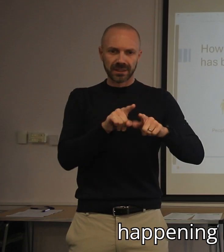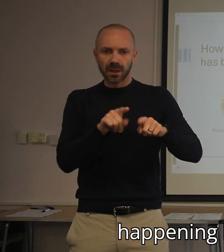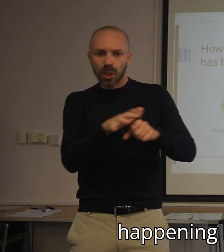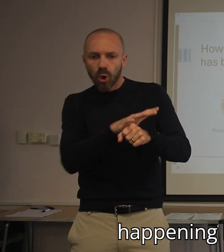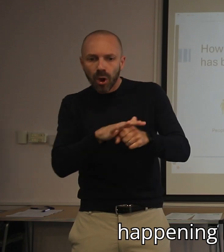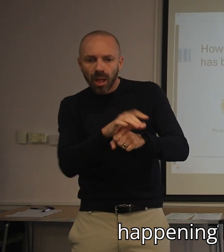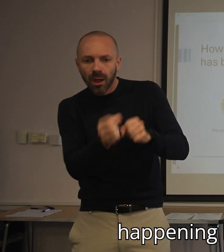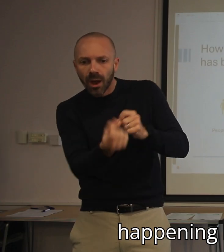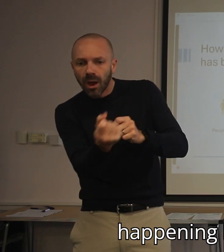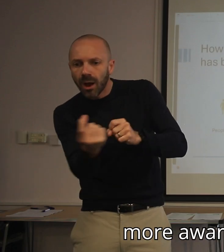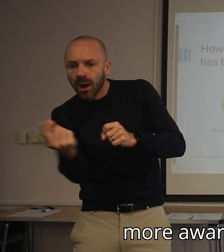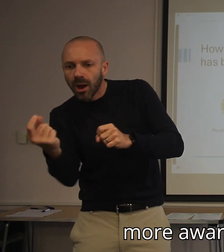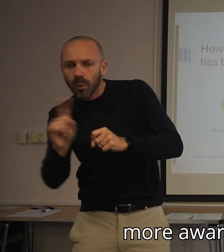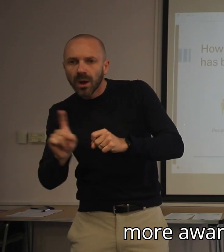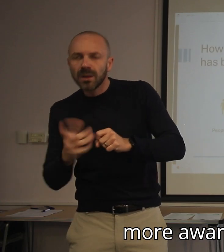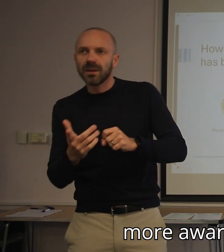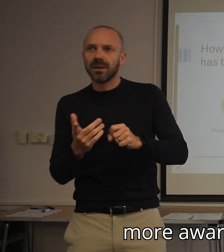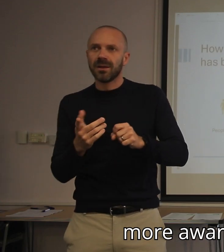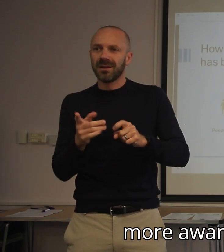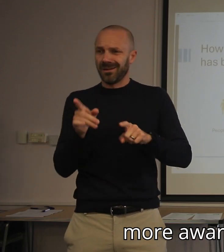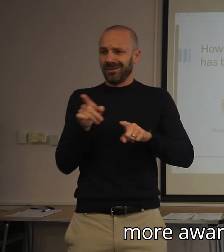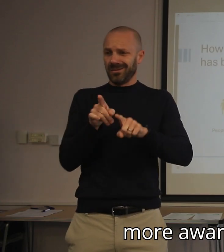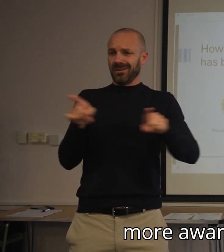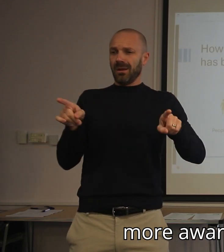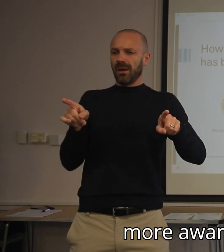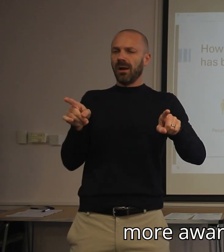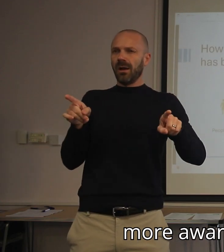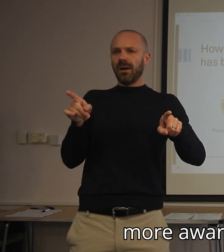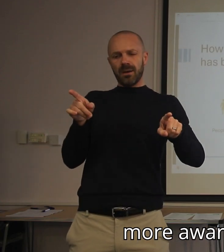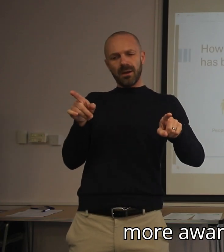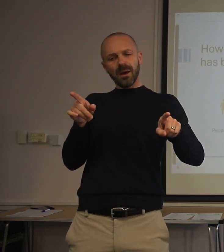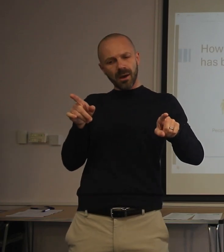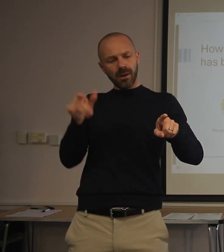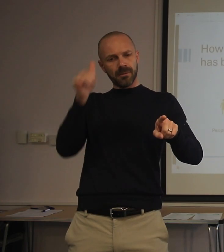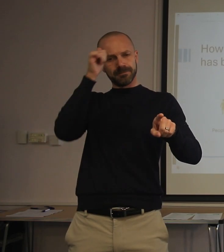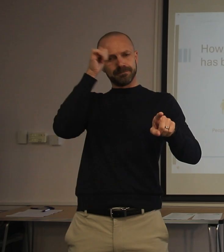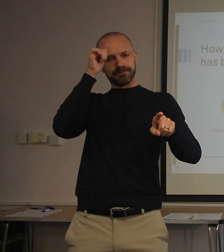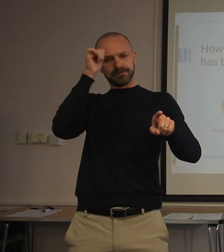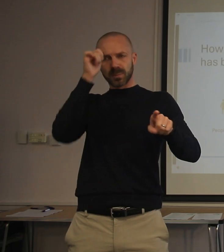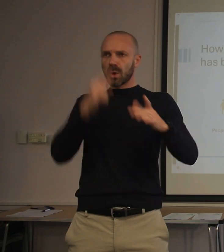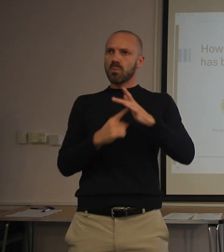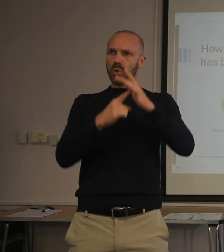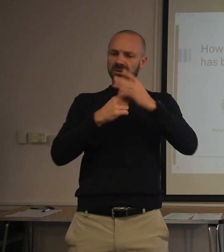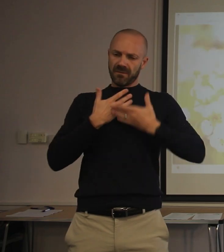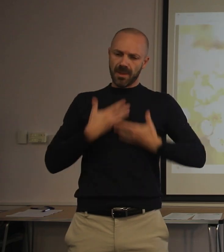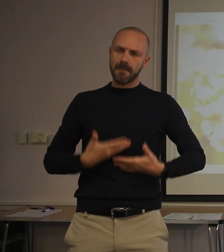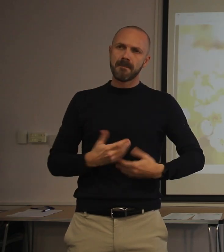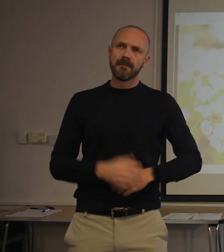locally, and they'll become more aware then of what matters to them.